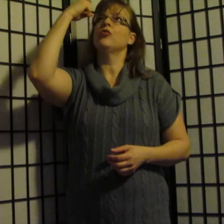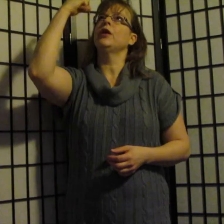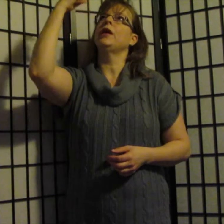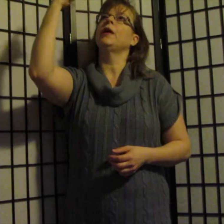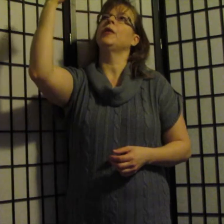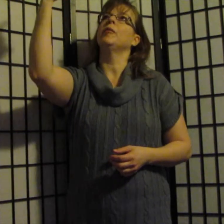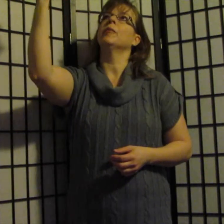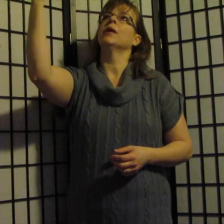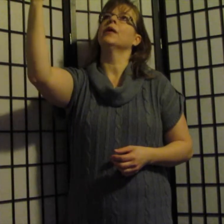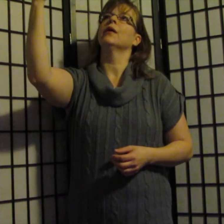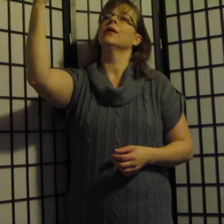Dream.